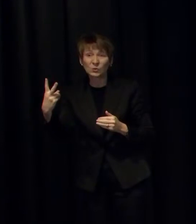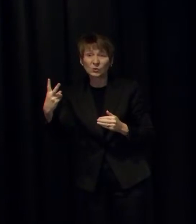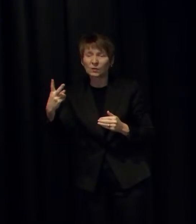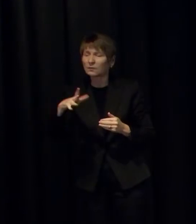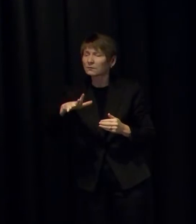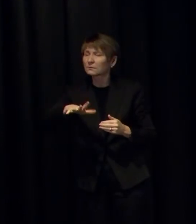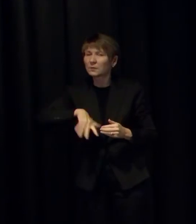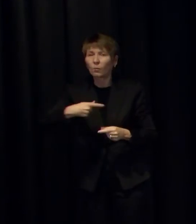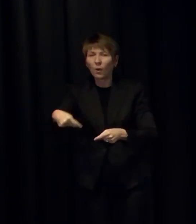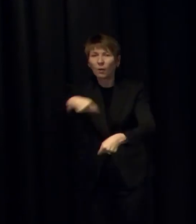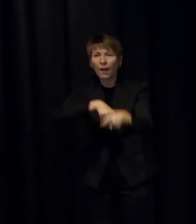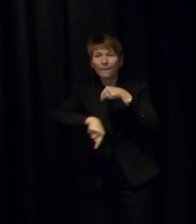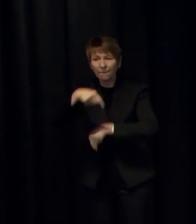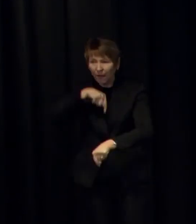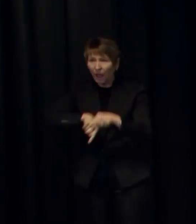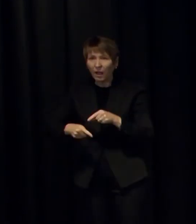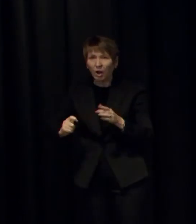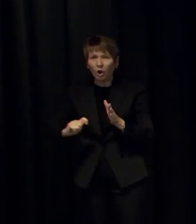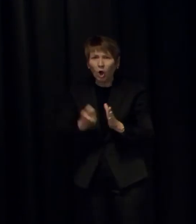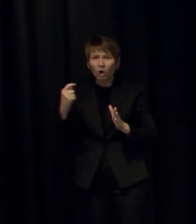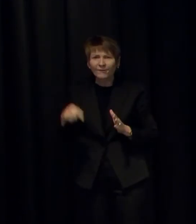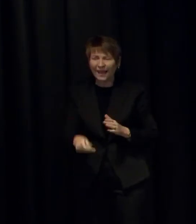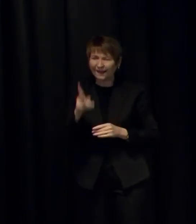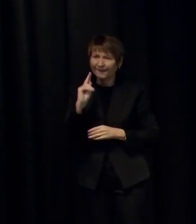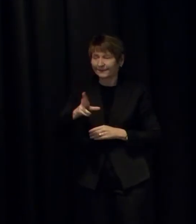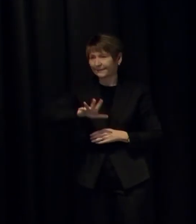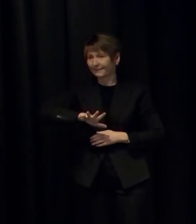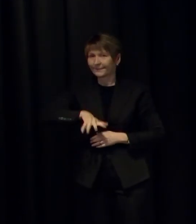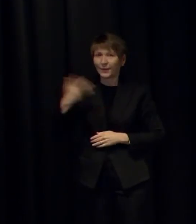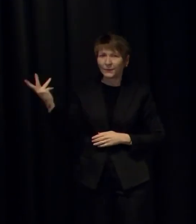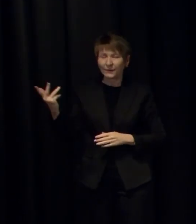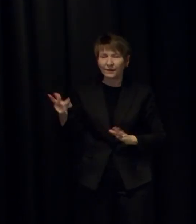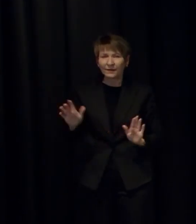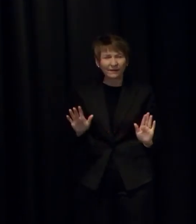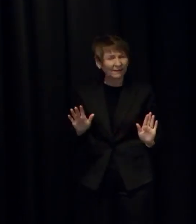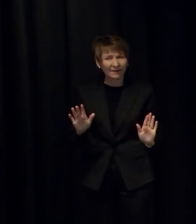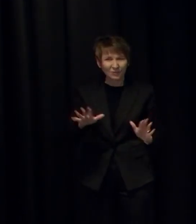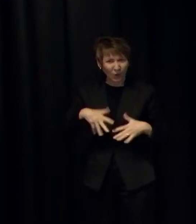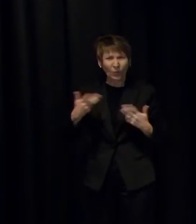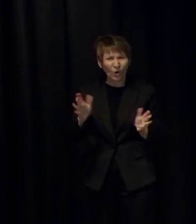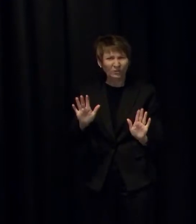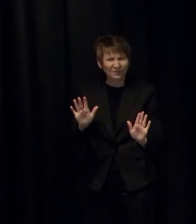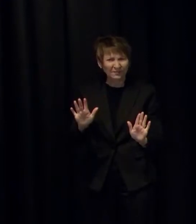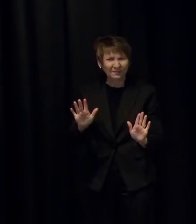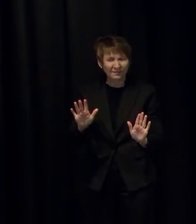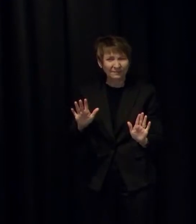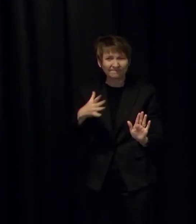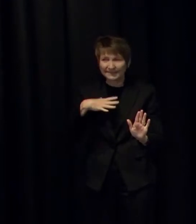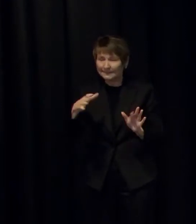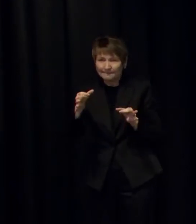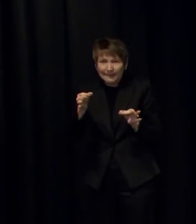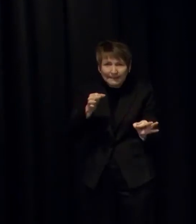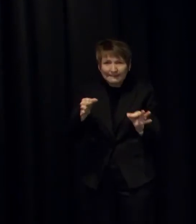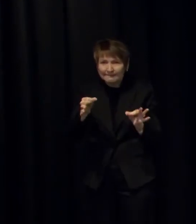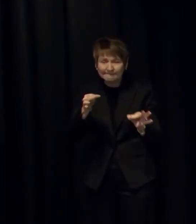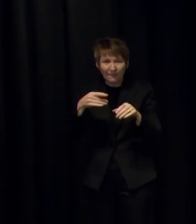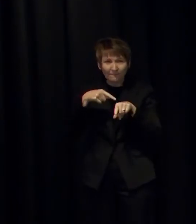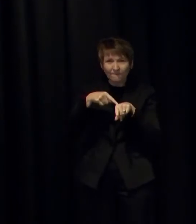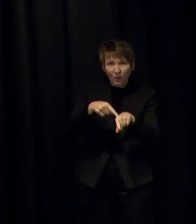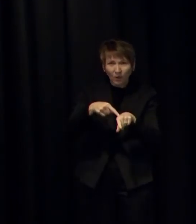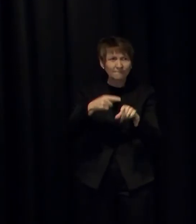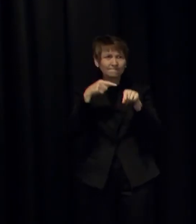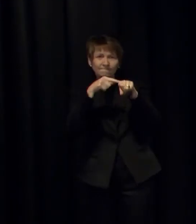through this. We all want to get out of lockdown and We've got that slated properly for